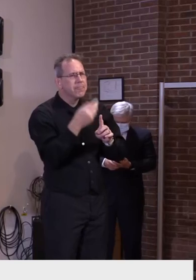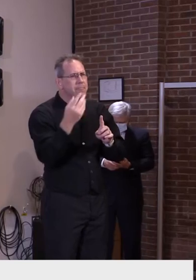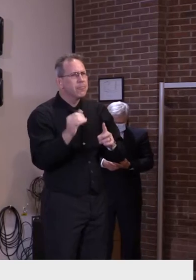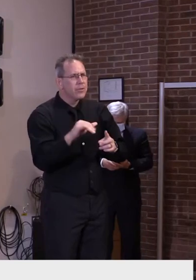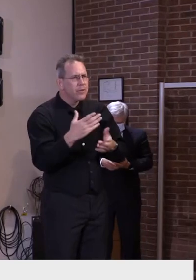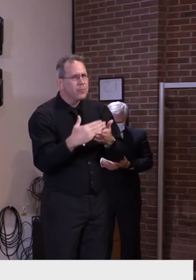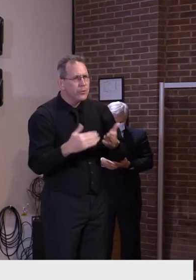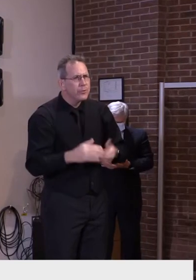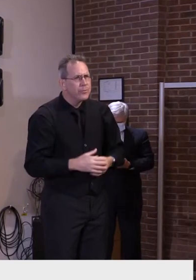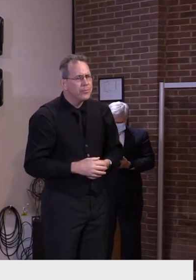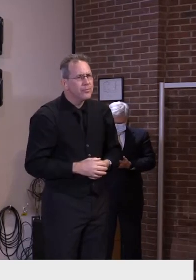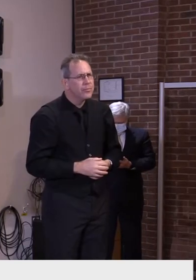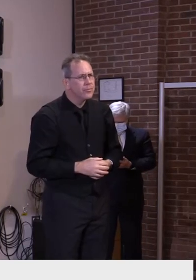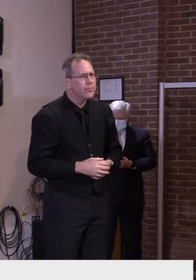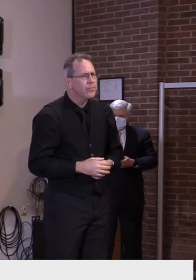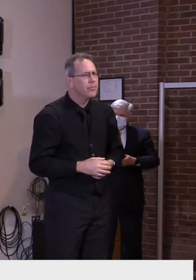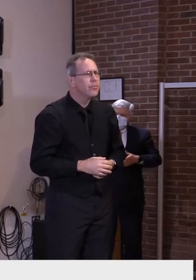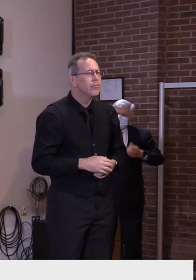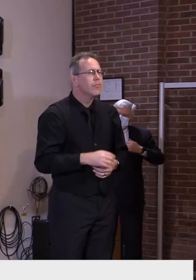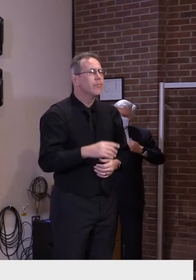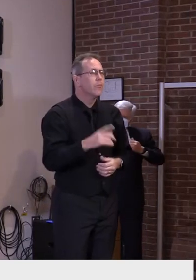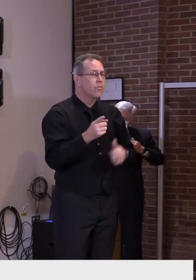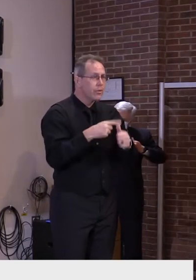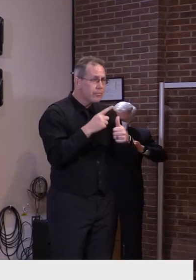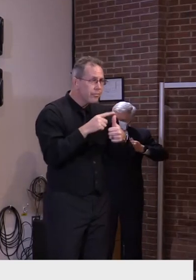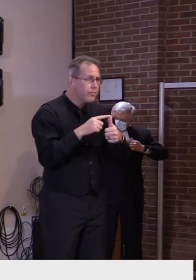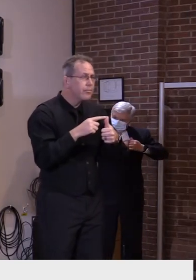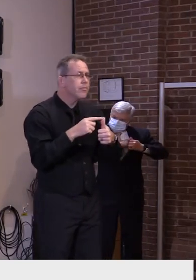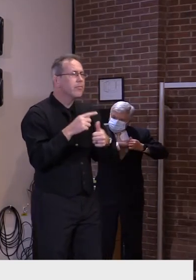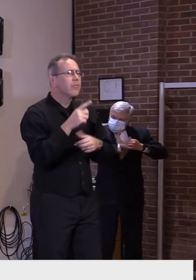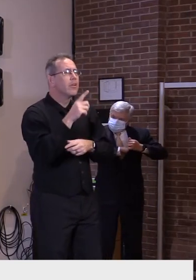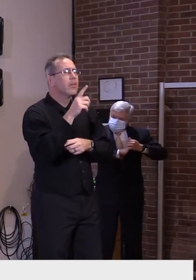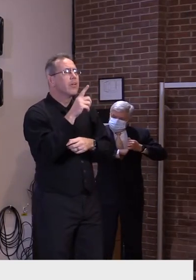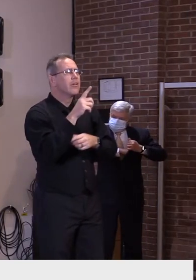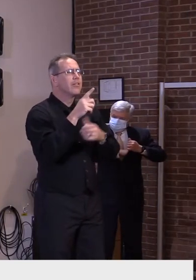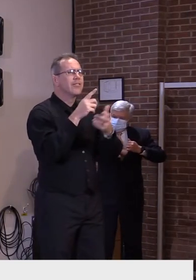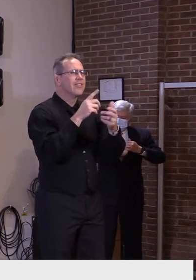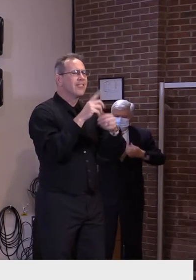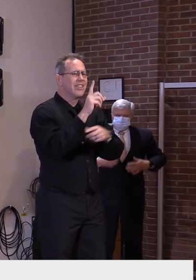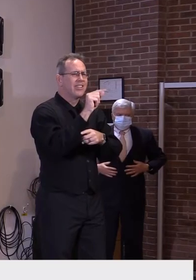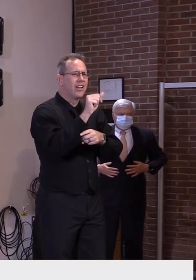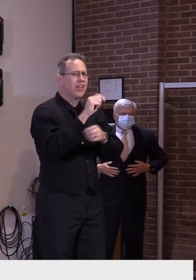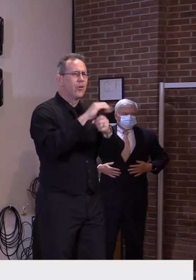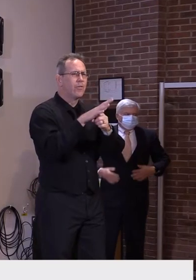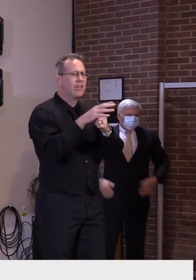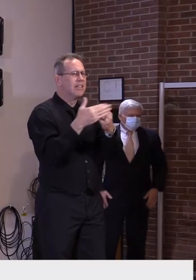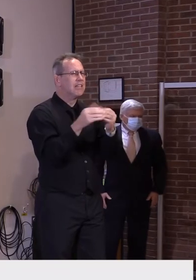with the Delta variant being way more contagious than anything we've encountered before,